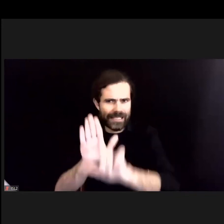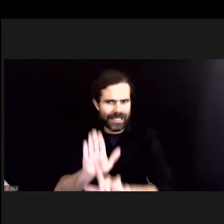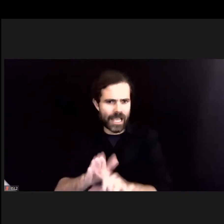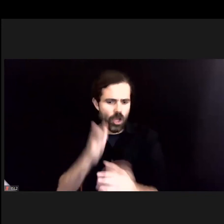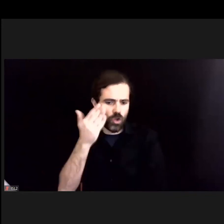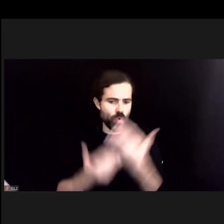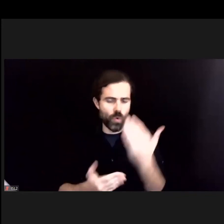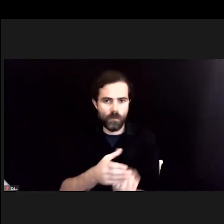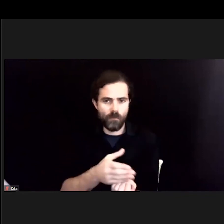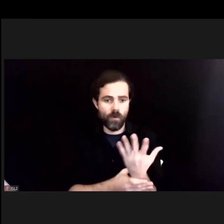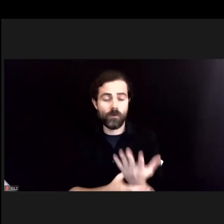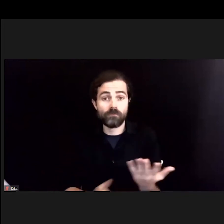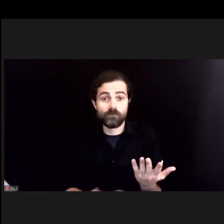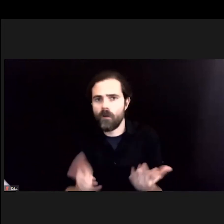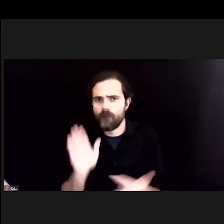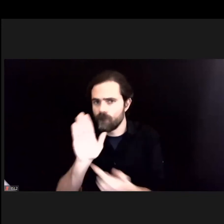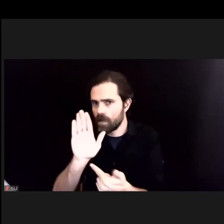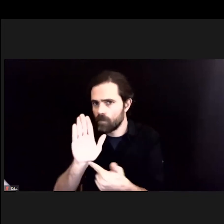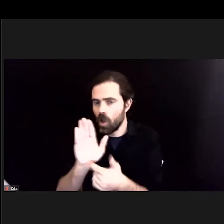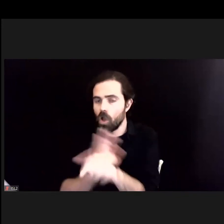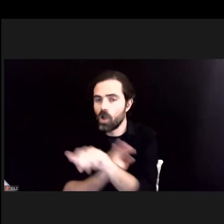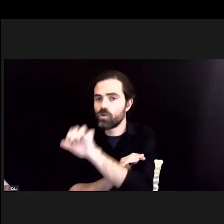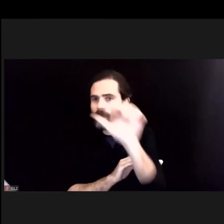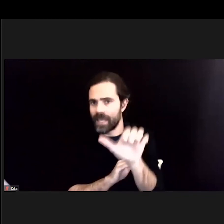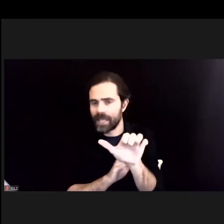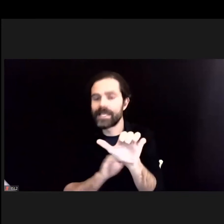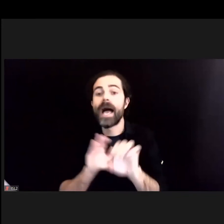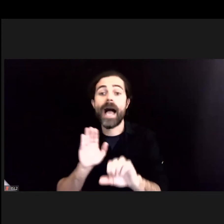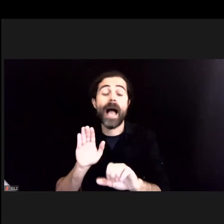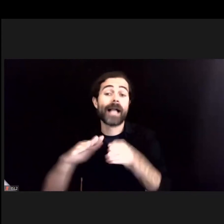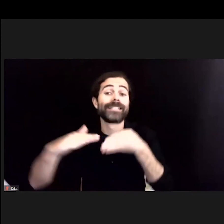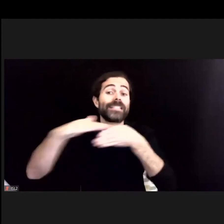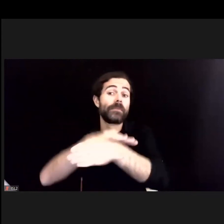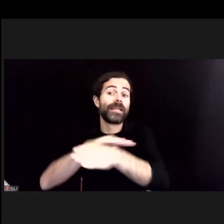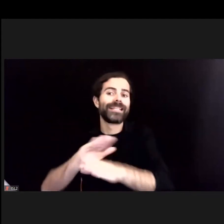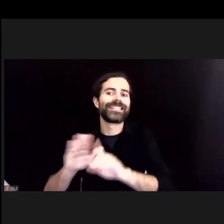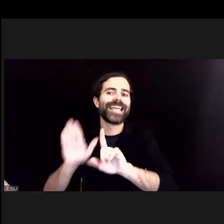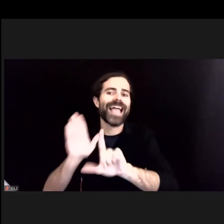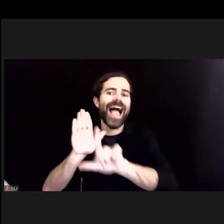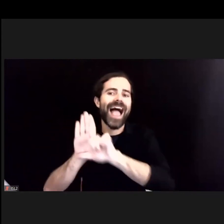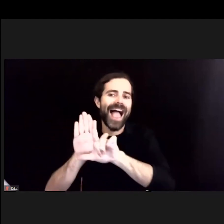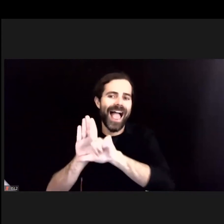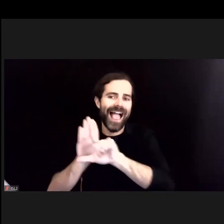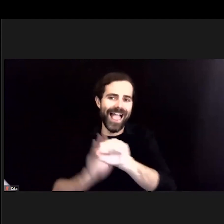Accessibility Act. What role the ACCESSIBILITECH project play in supporting these policies?